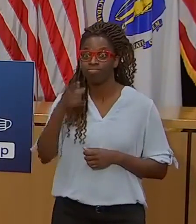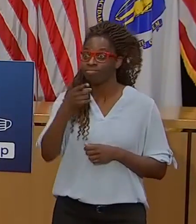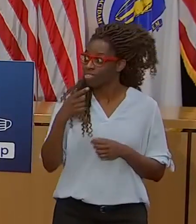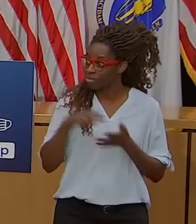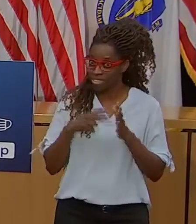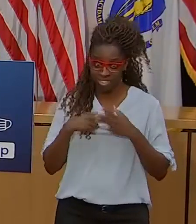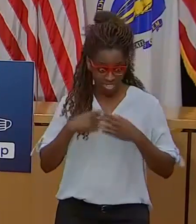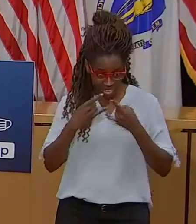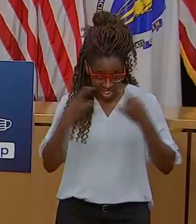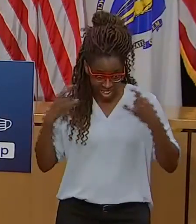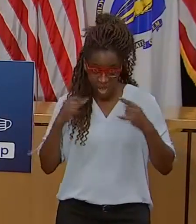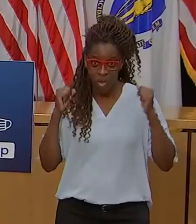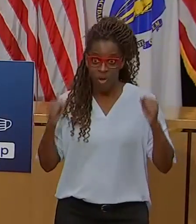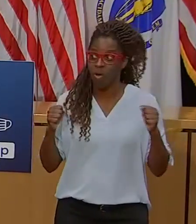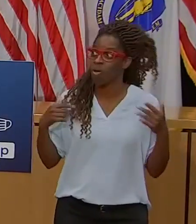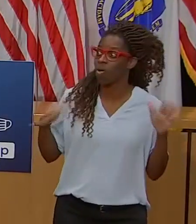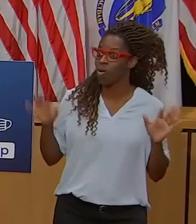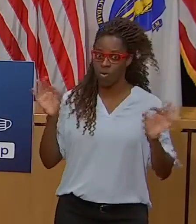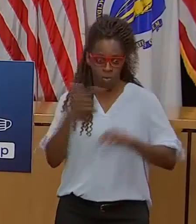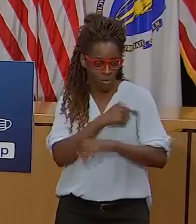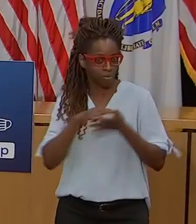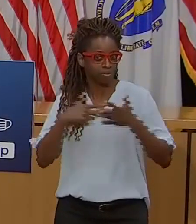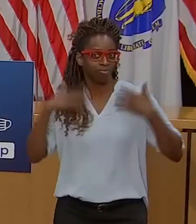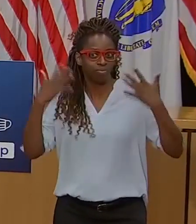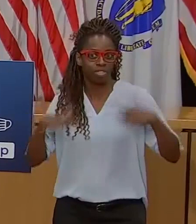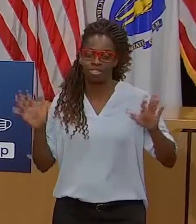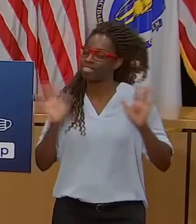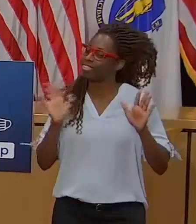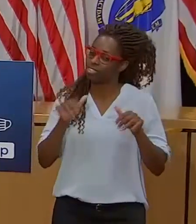abided by for the past 10 months.